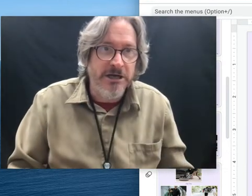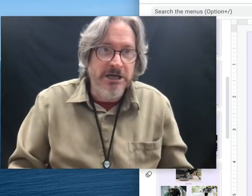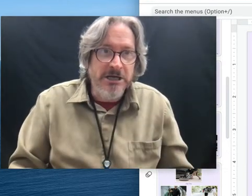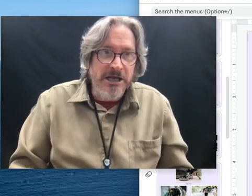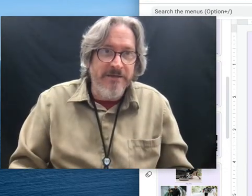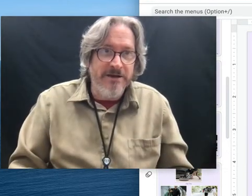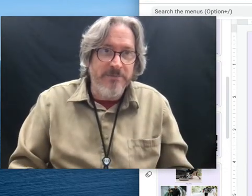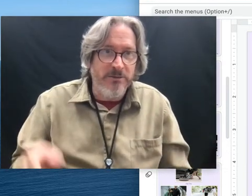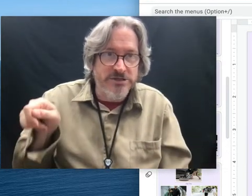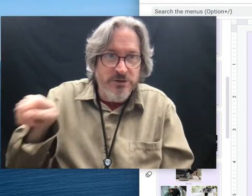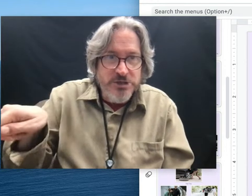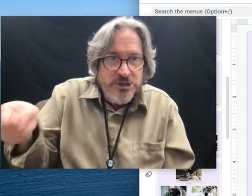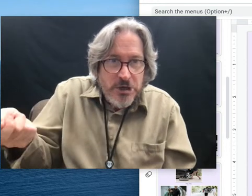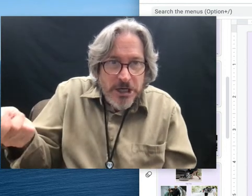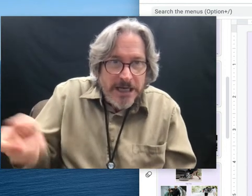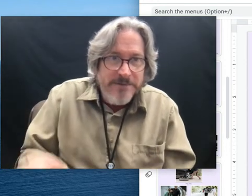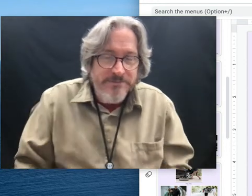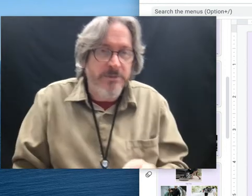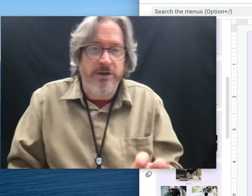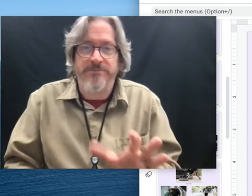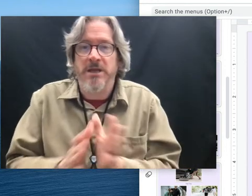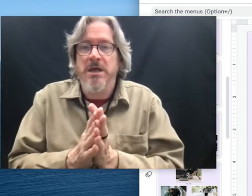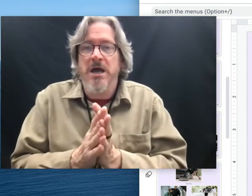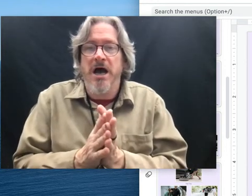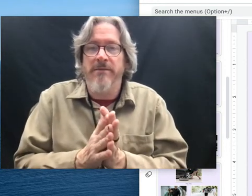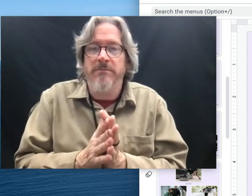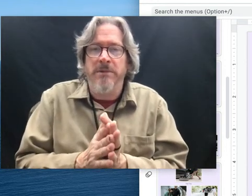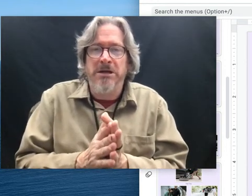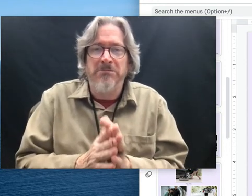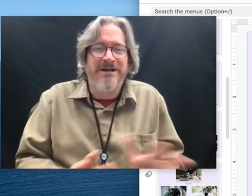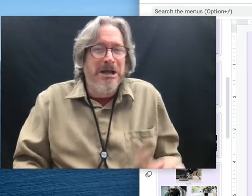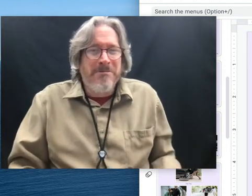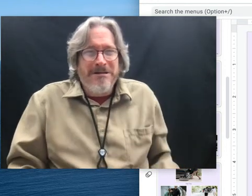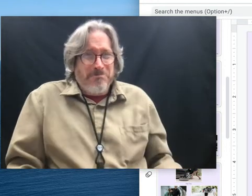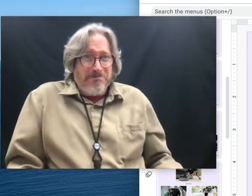work. And then people just go, just turn it.